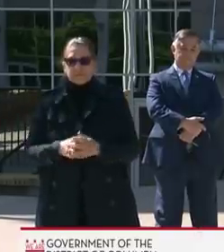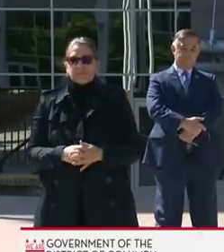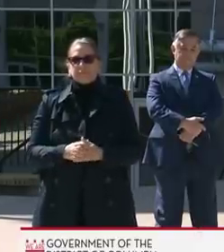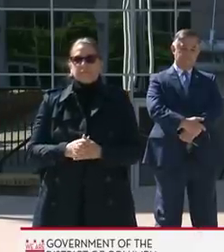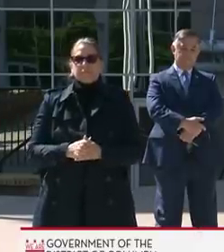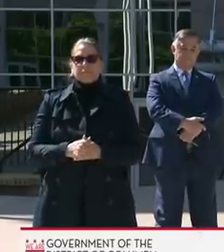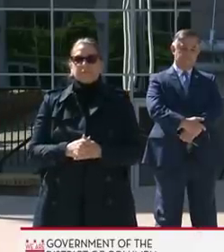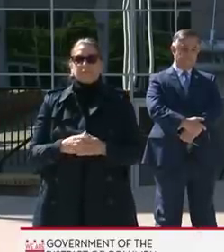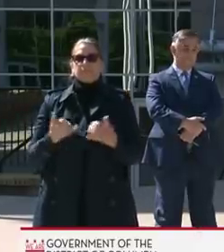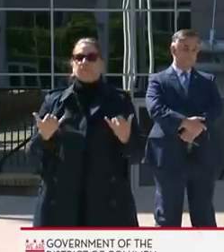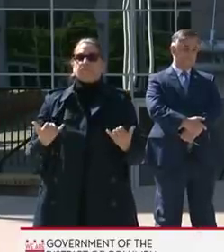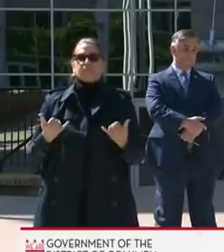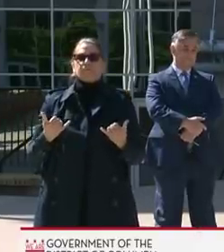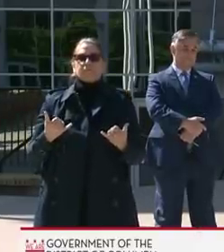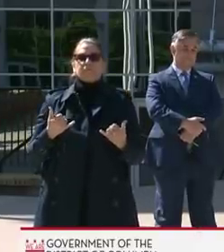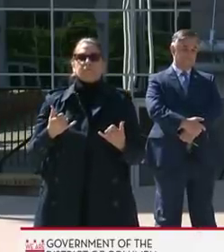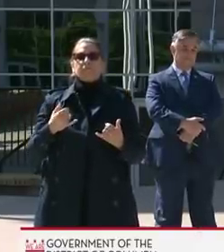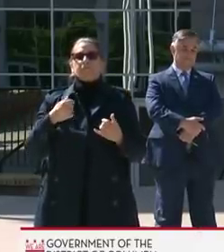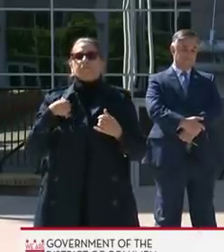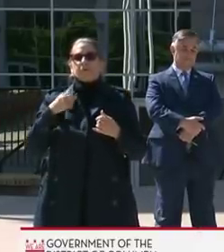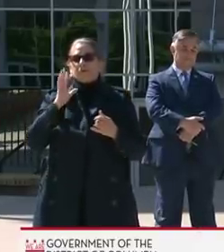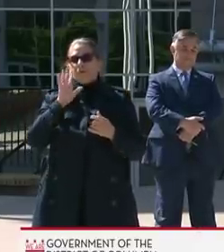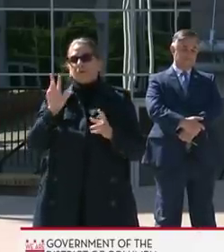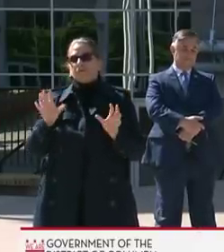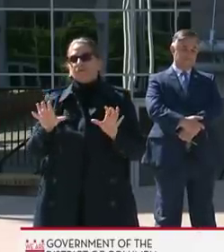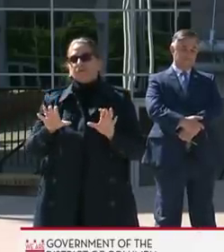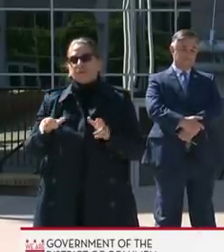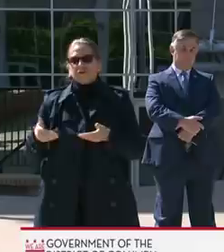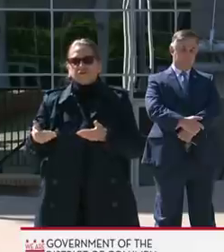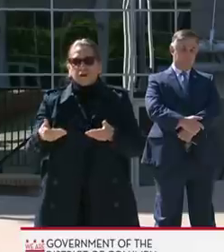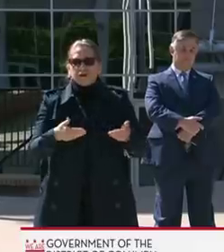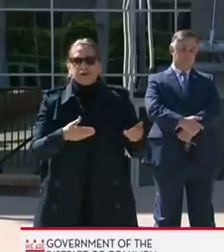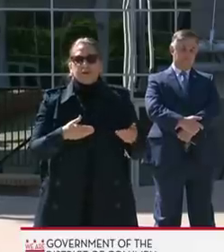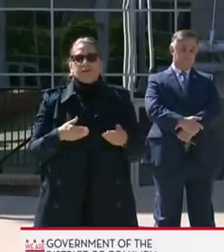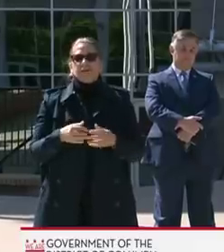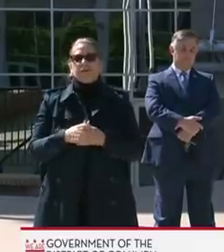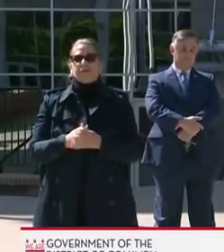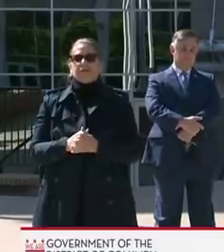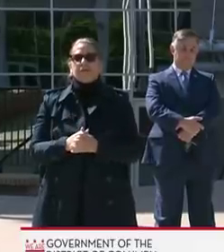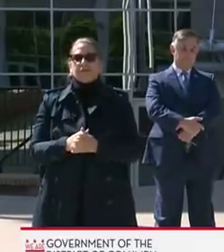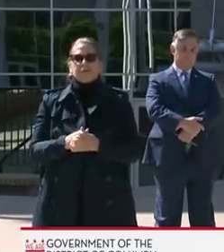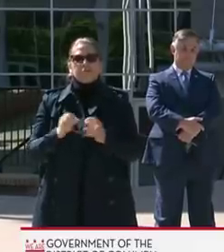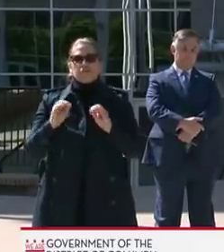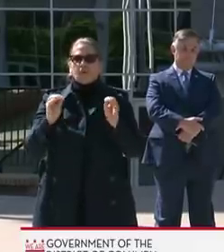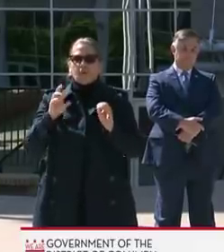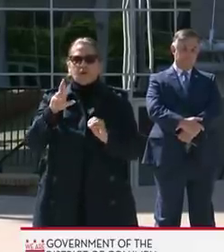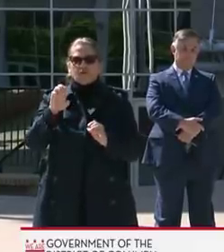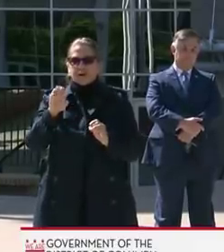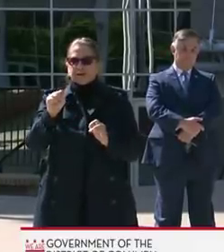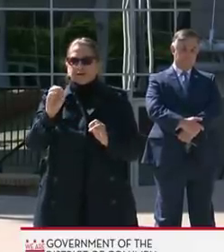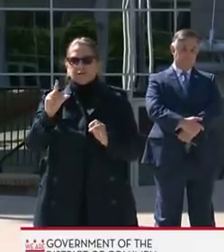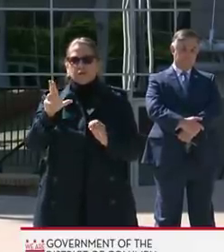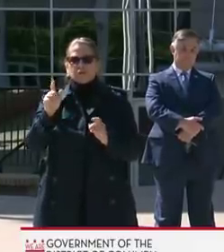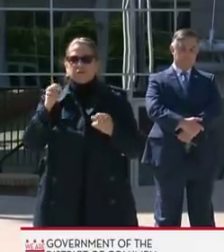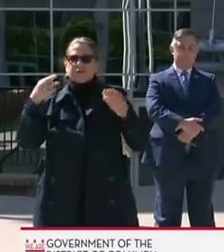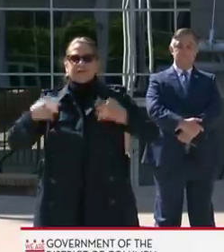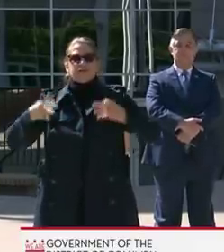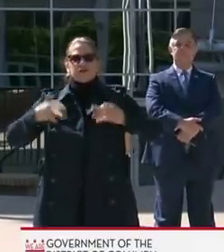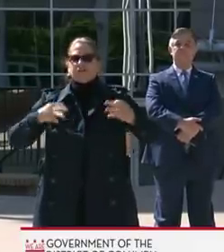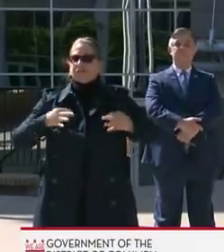not having any ceremonial resolutions. We're dealing with final reading on bills that have already gone through first reading and were not